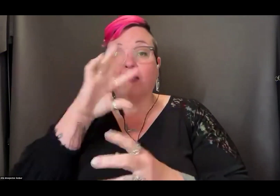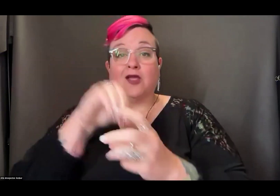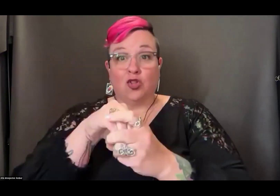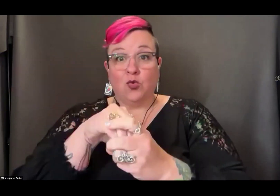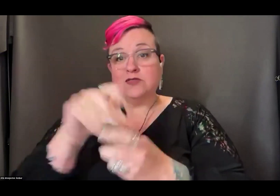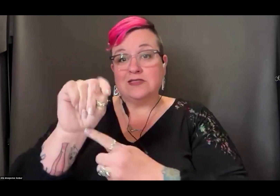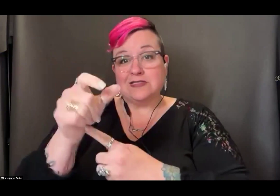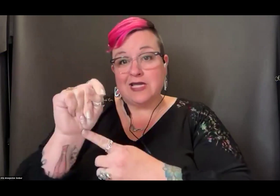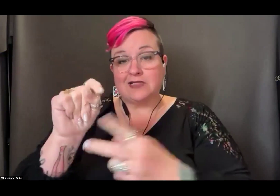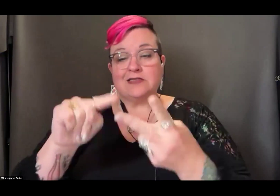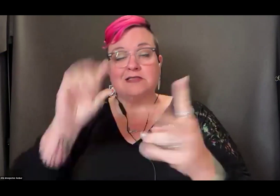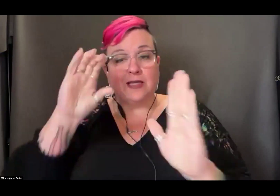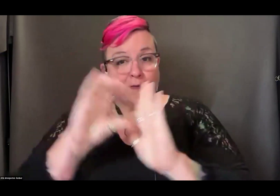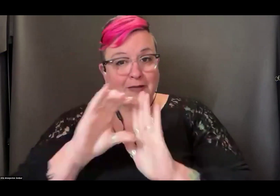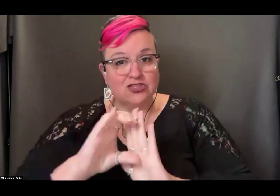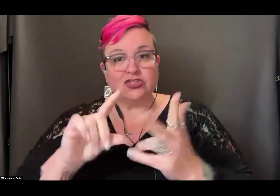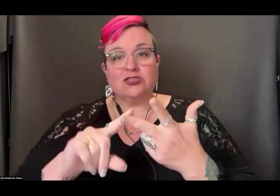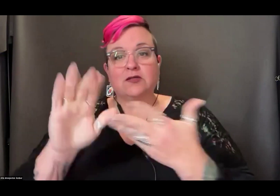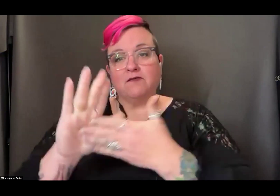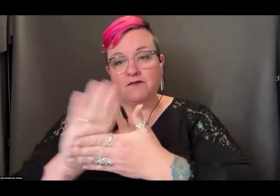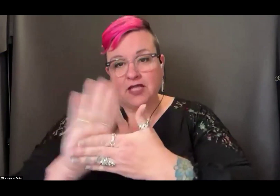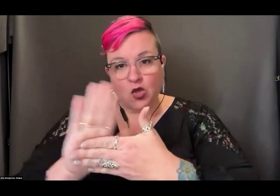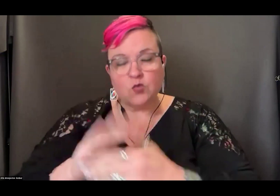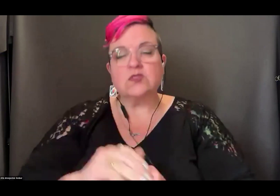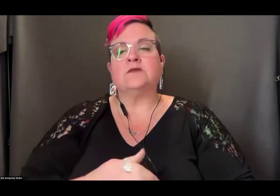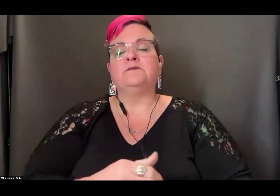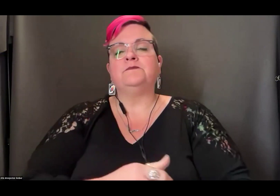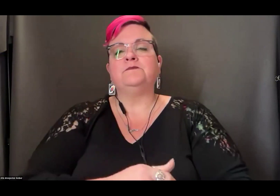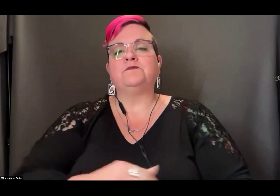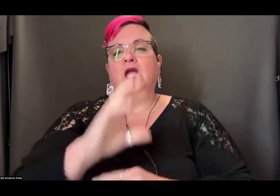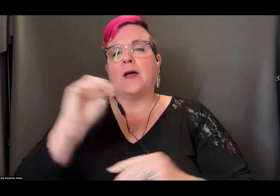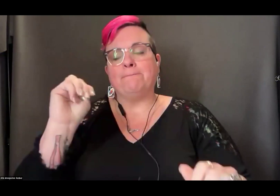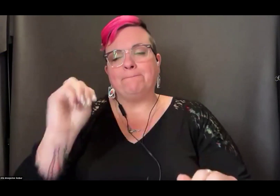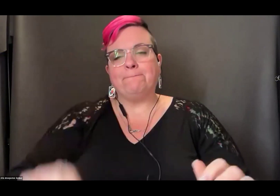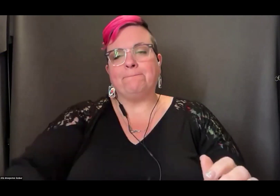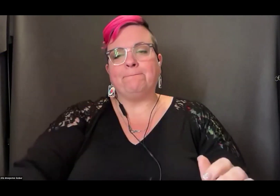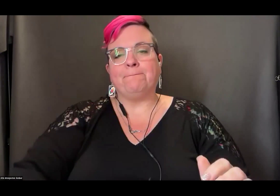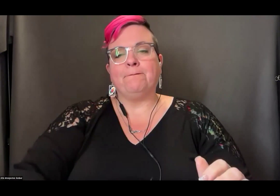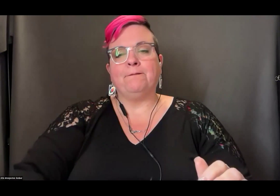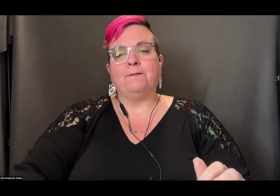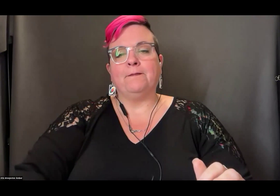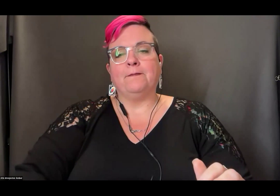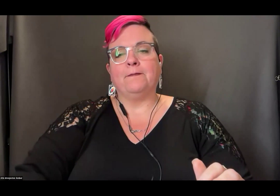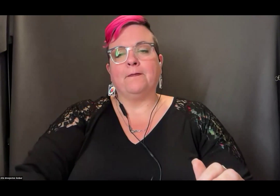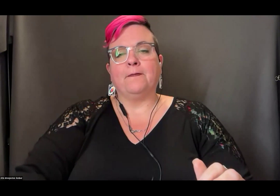text, images, videos. Um, and so